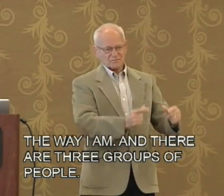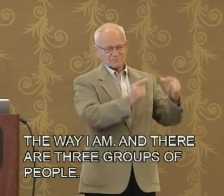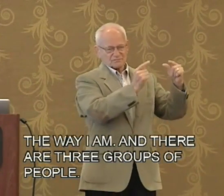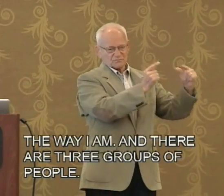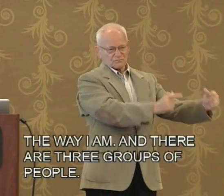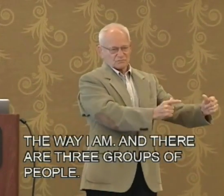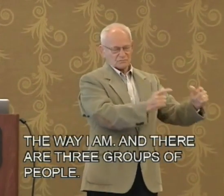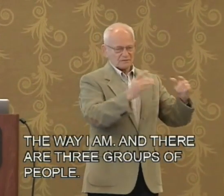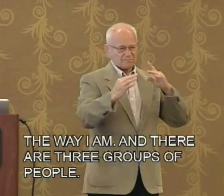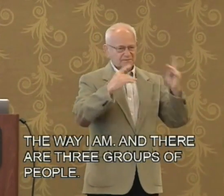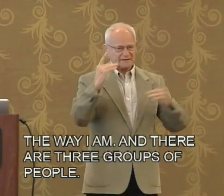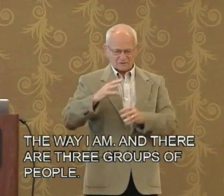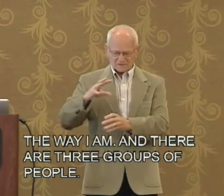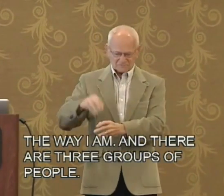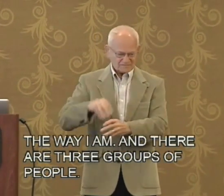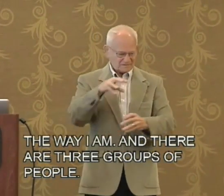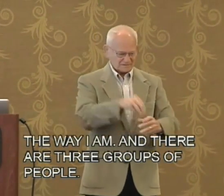And there are three groups of people.